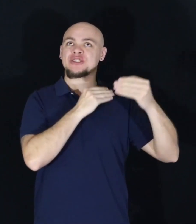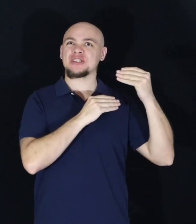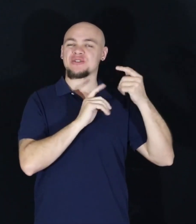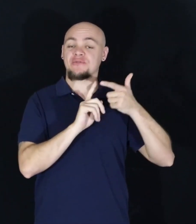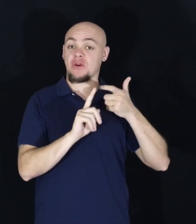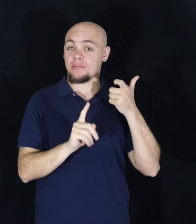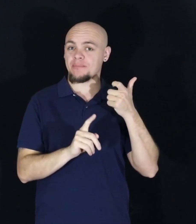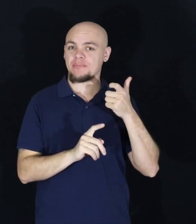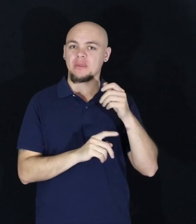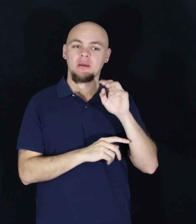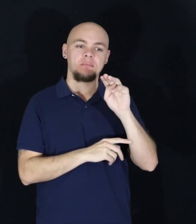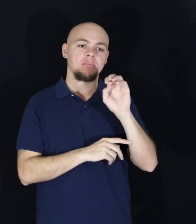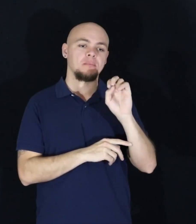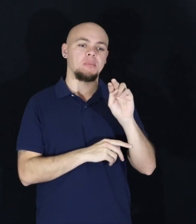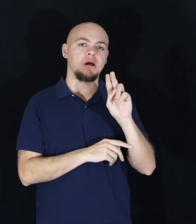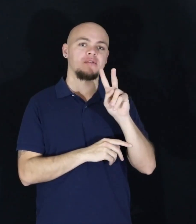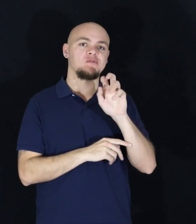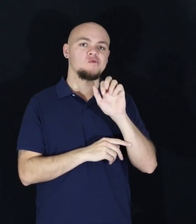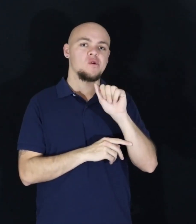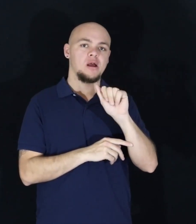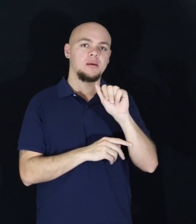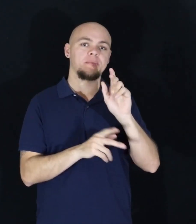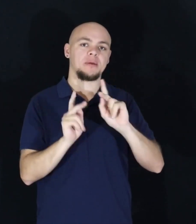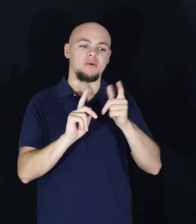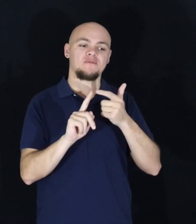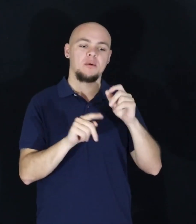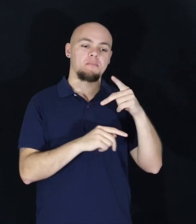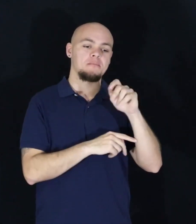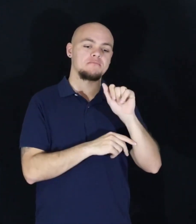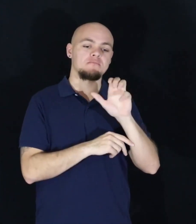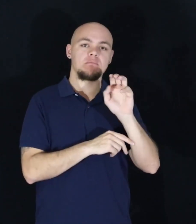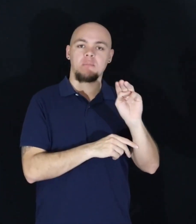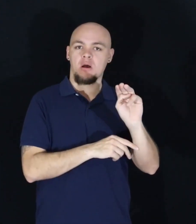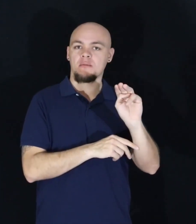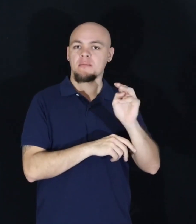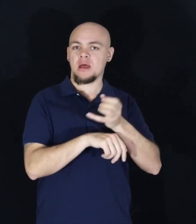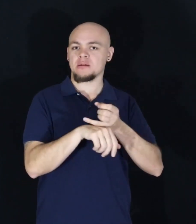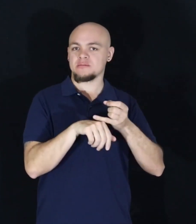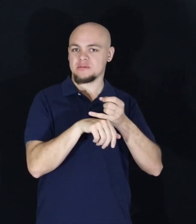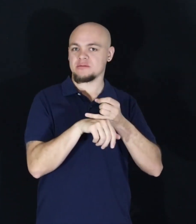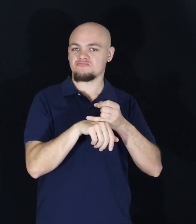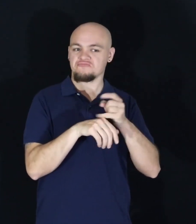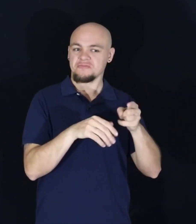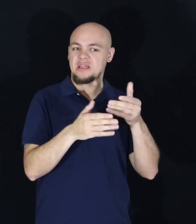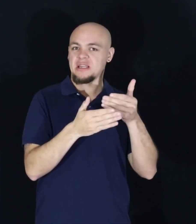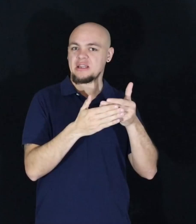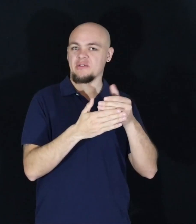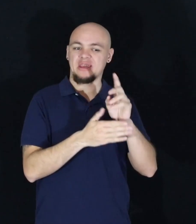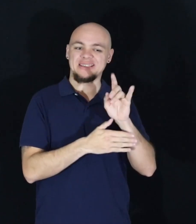from the Mumba people in Palm Island and Darnley Island in the Torres Straits.